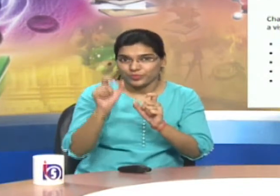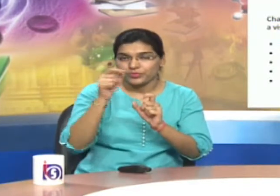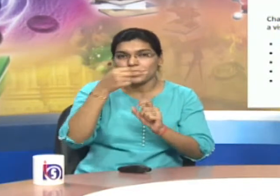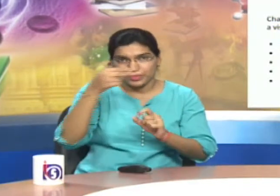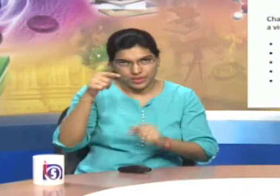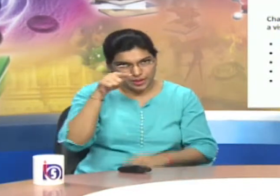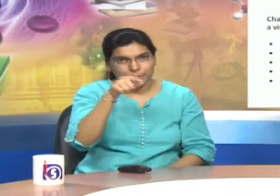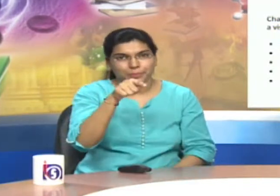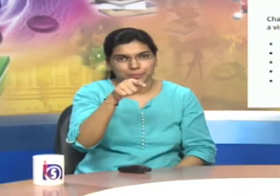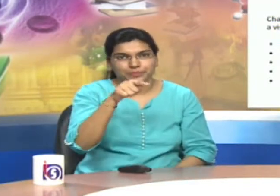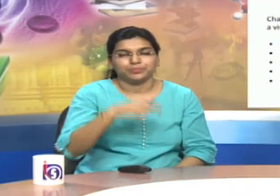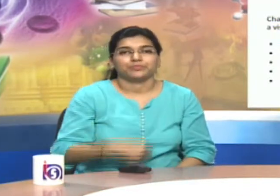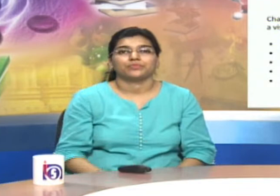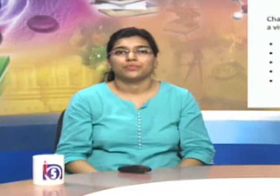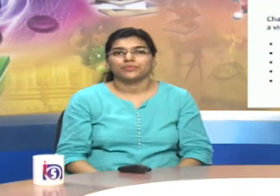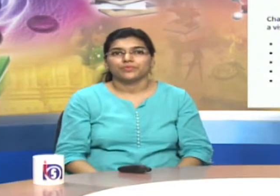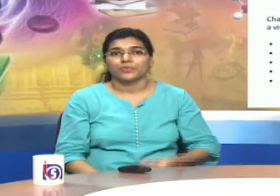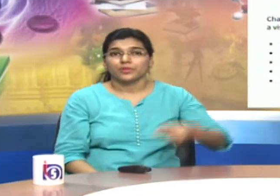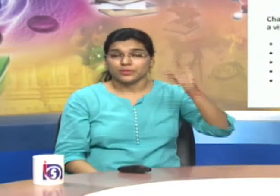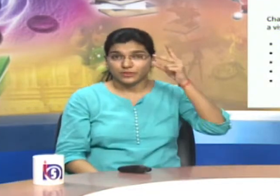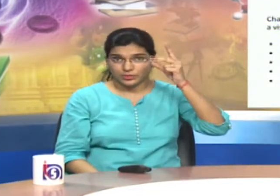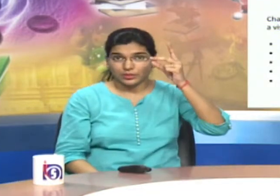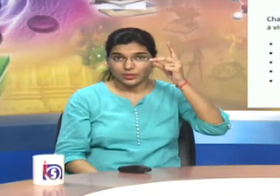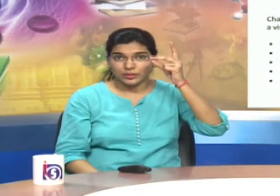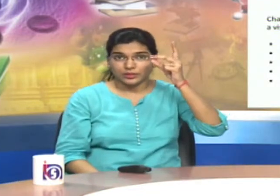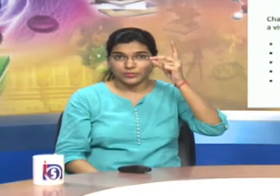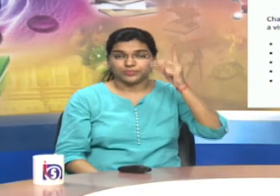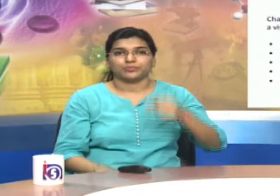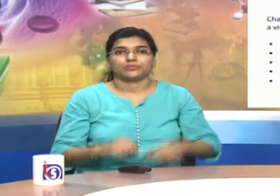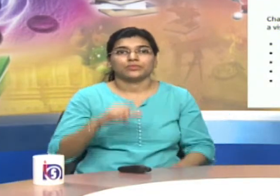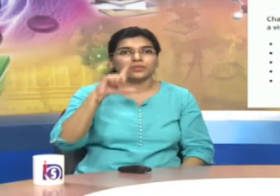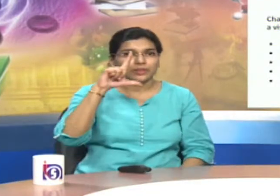In this we have many columns, and the second chart is